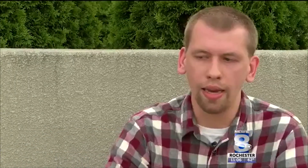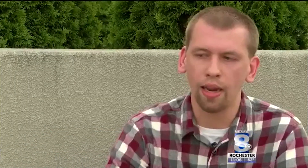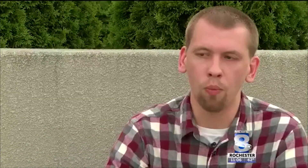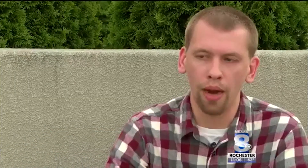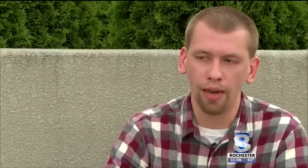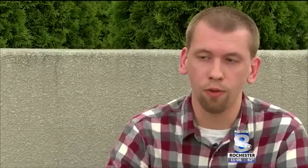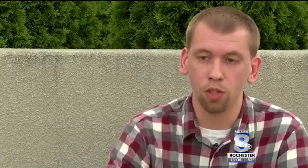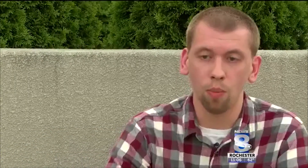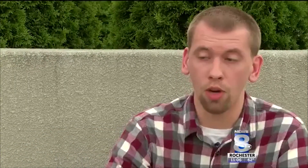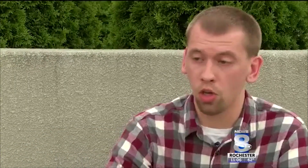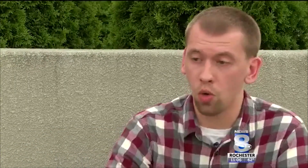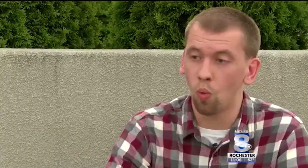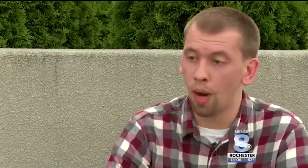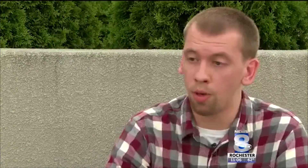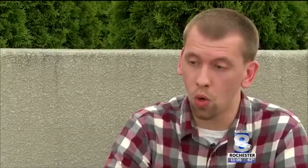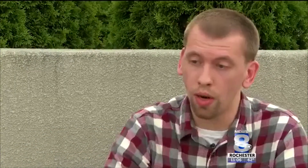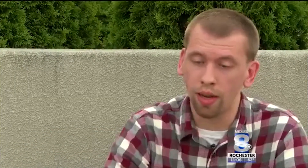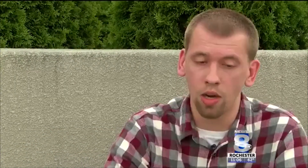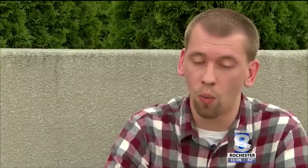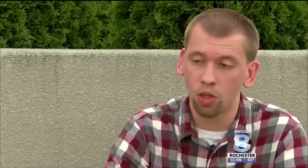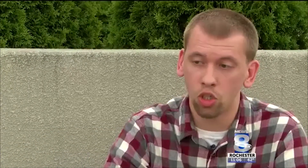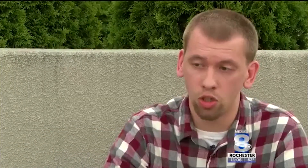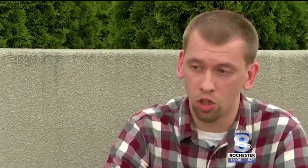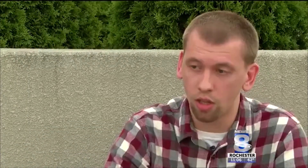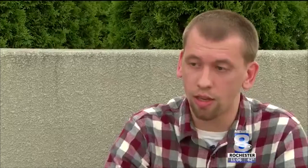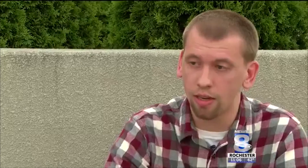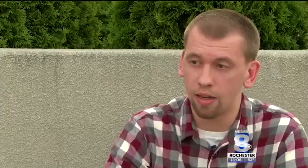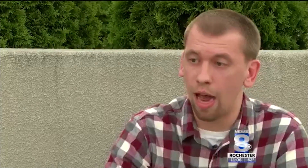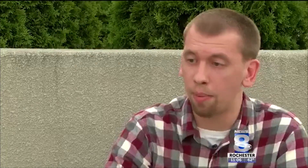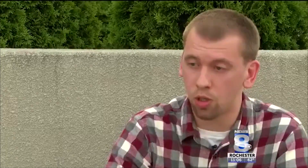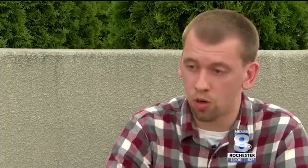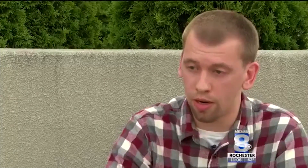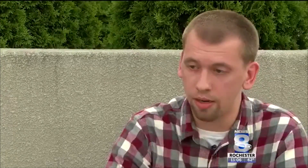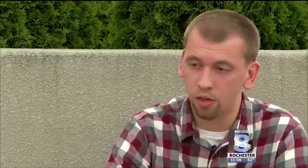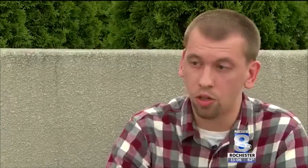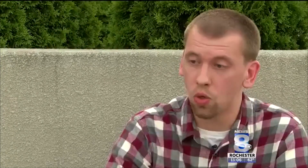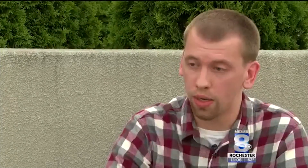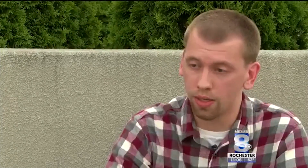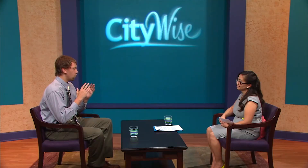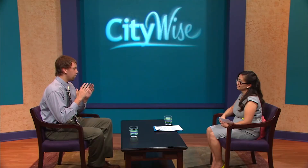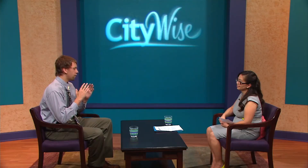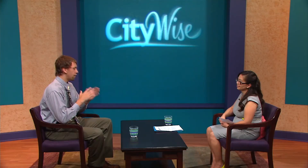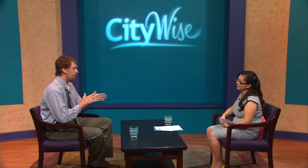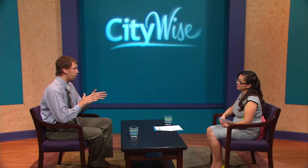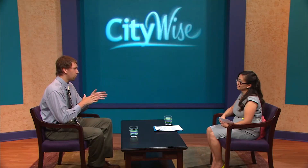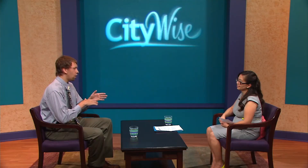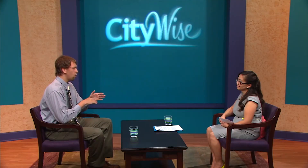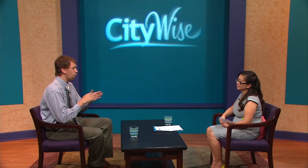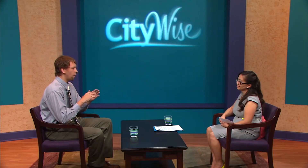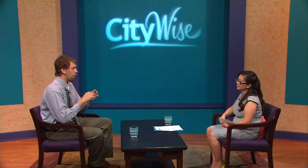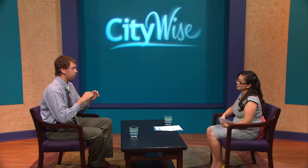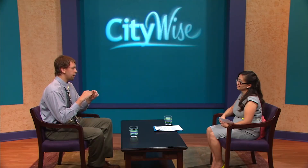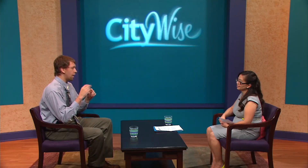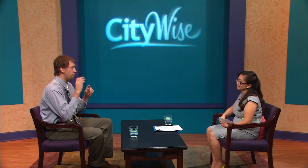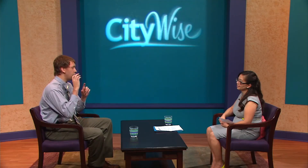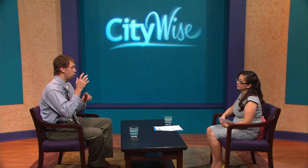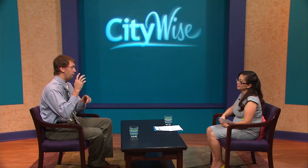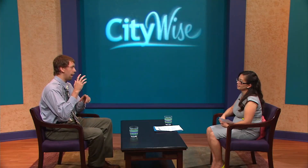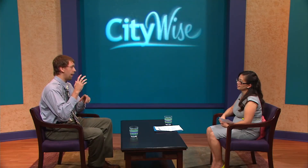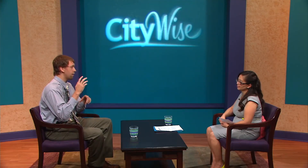and waiting for someone to do what I'm doing, and no one took the opportunity to do it. Sign language art, where I'll take a picture of my hands,